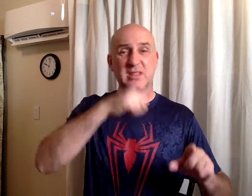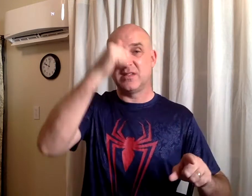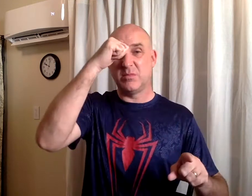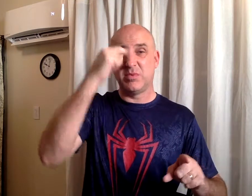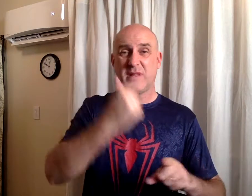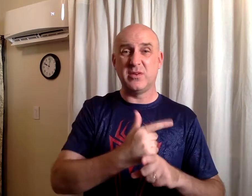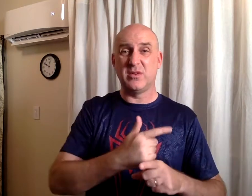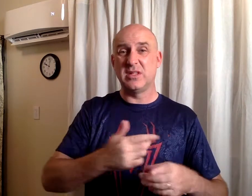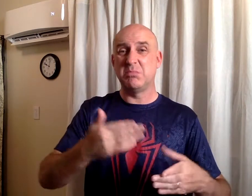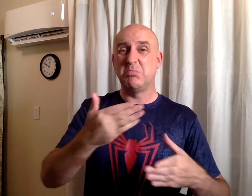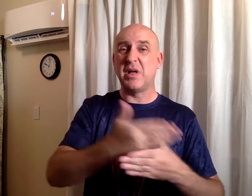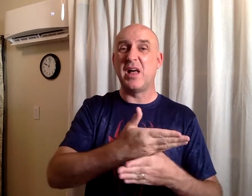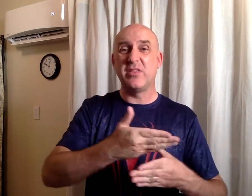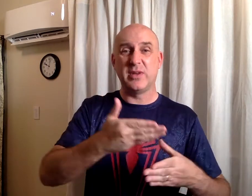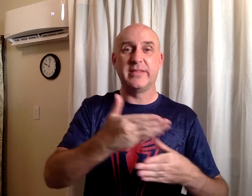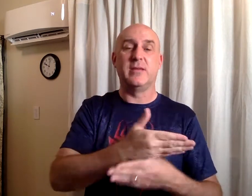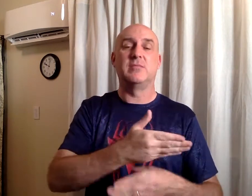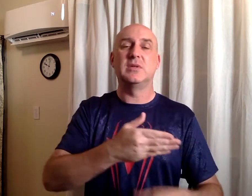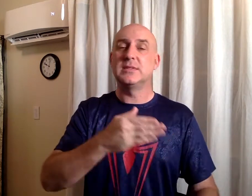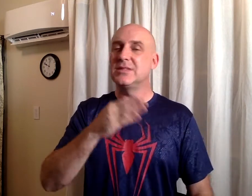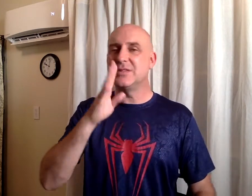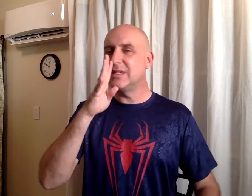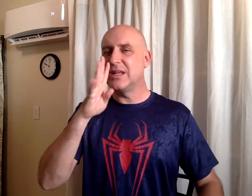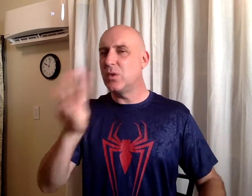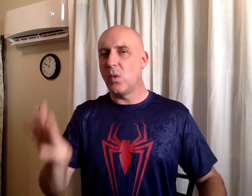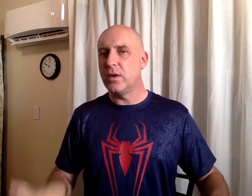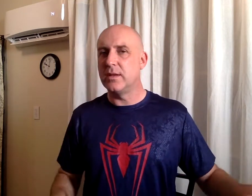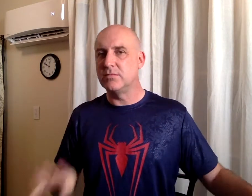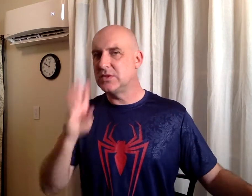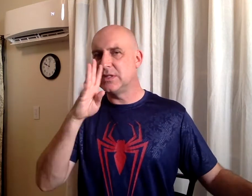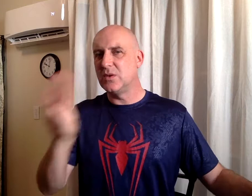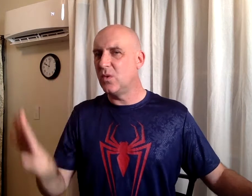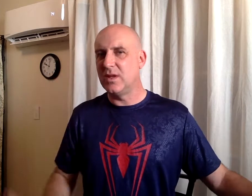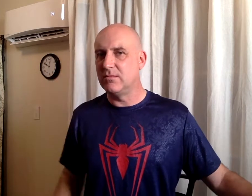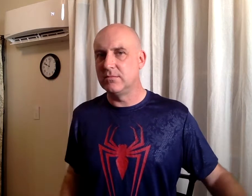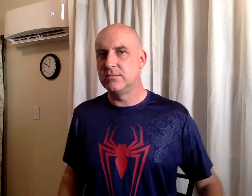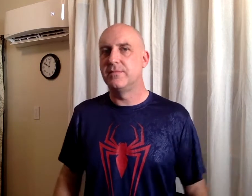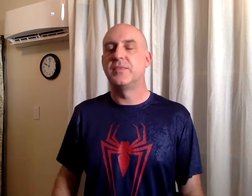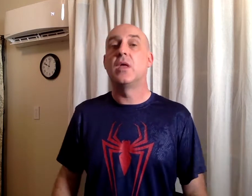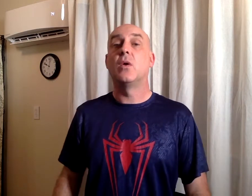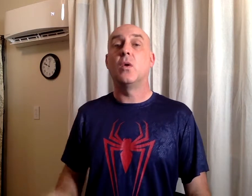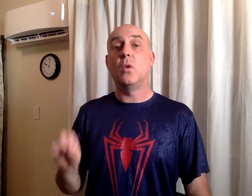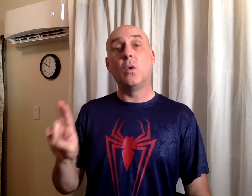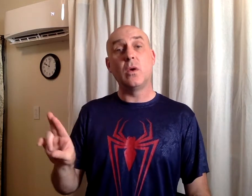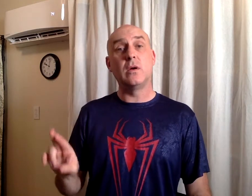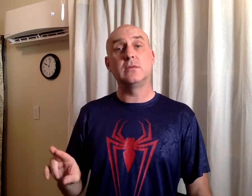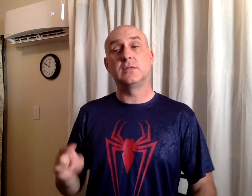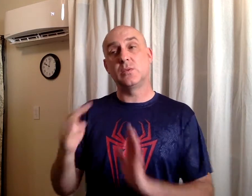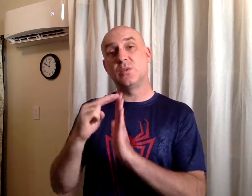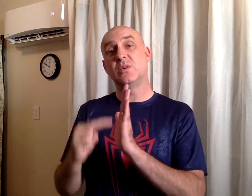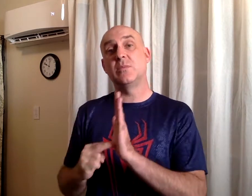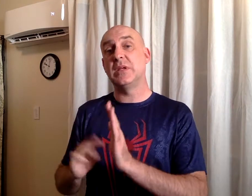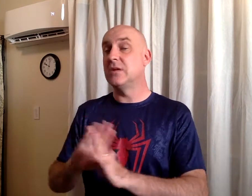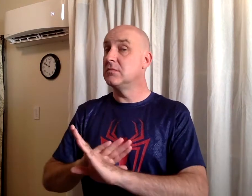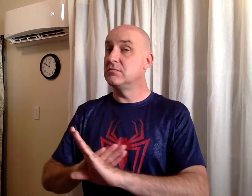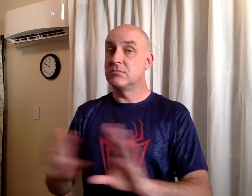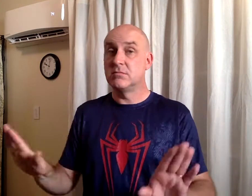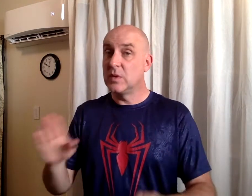their brother is bothering them, say just ignore him. Just ignore him. Or the rule could be,